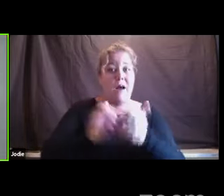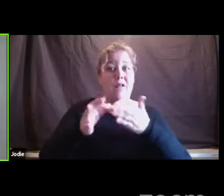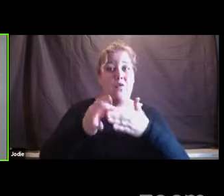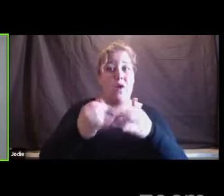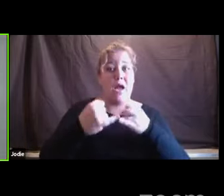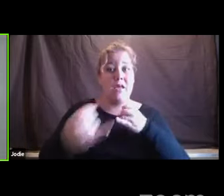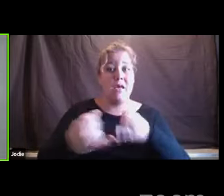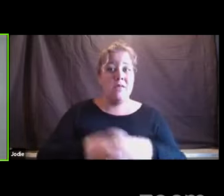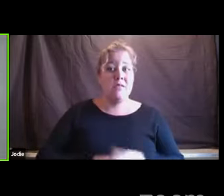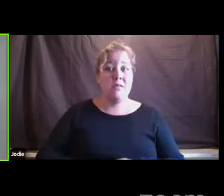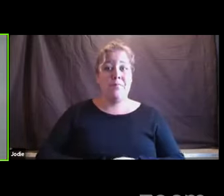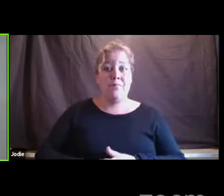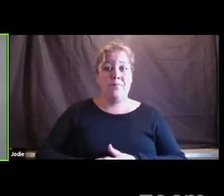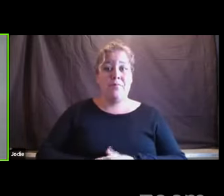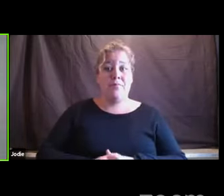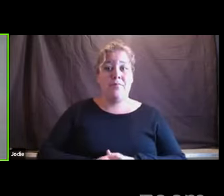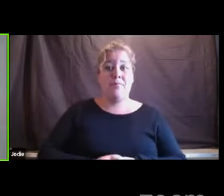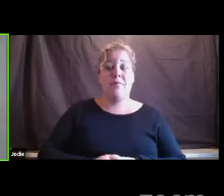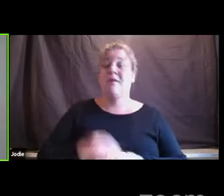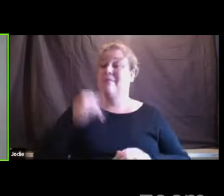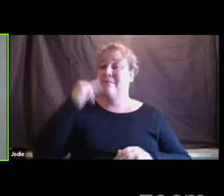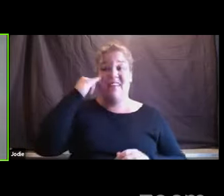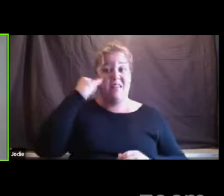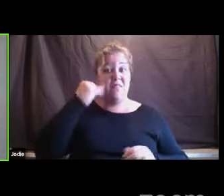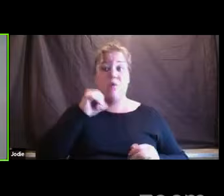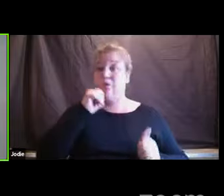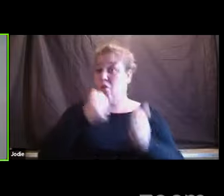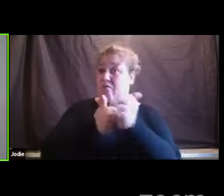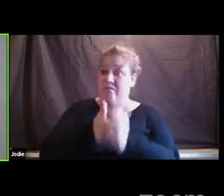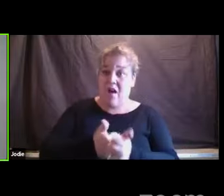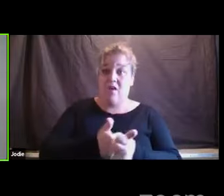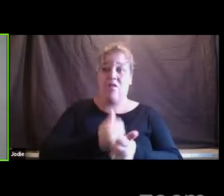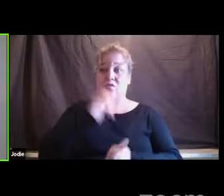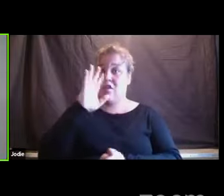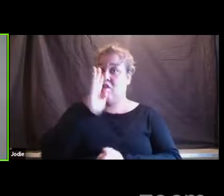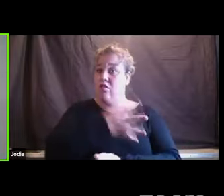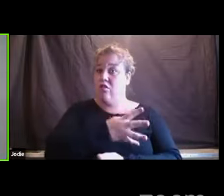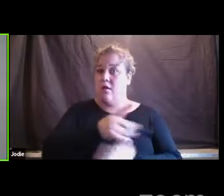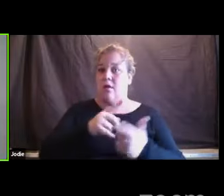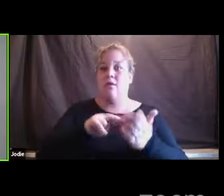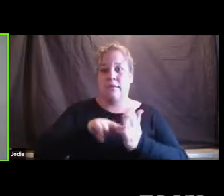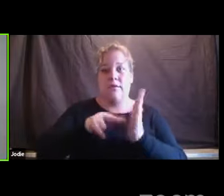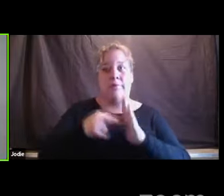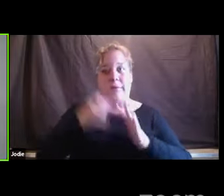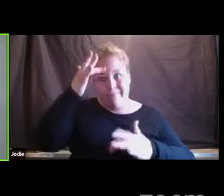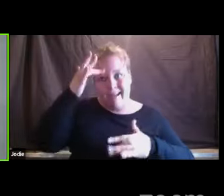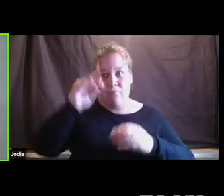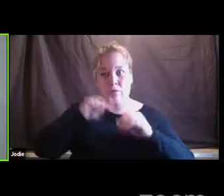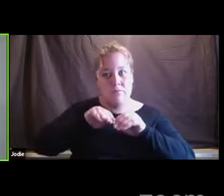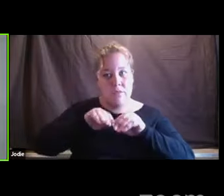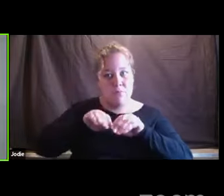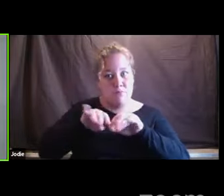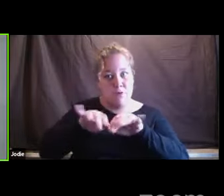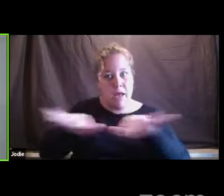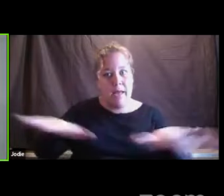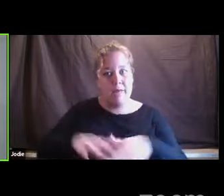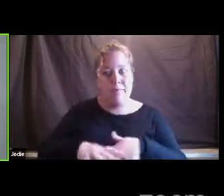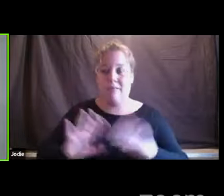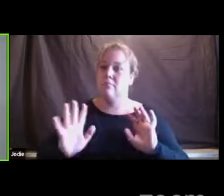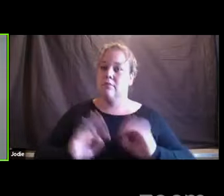if we don't, the virus will continue to spread. It's just how it works. So in that way, it's pretty black and